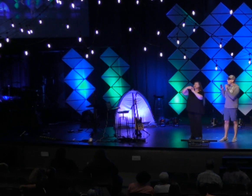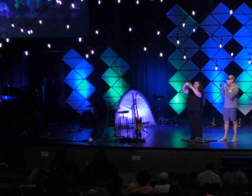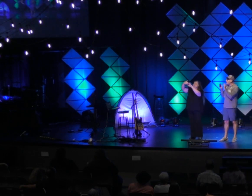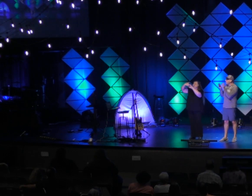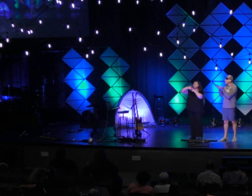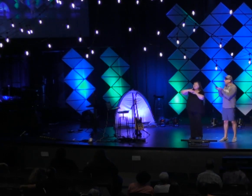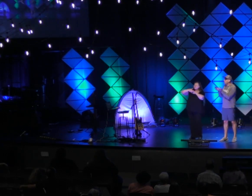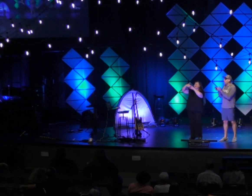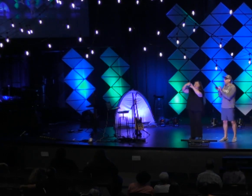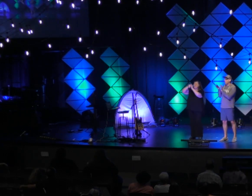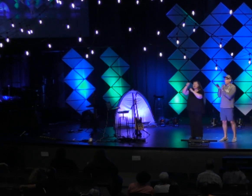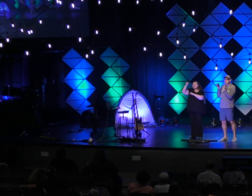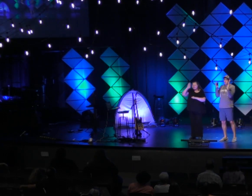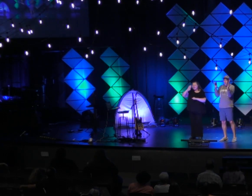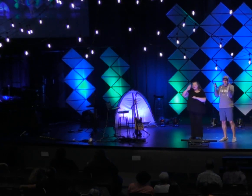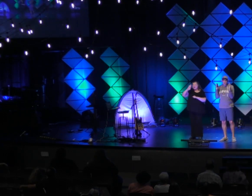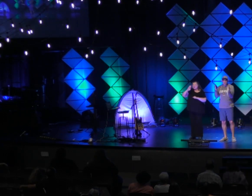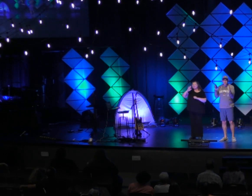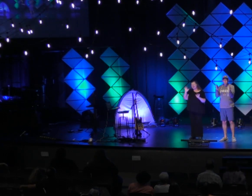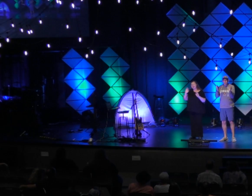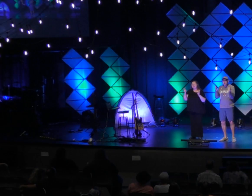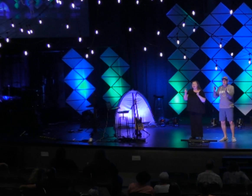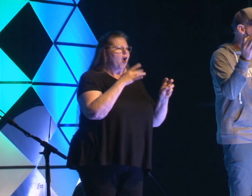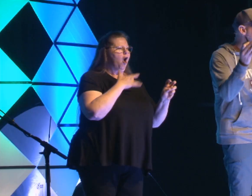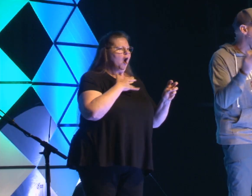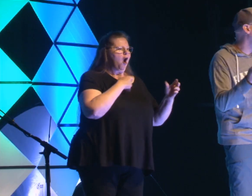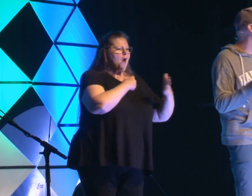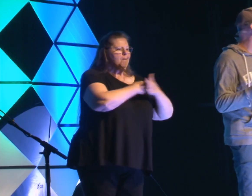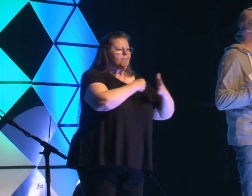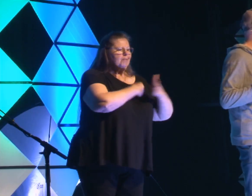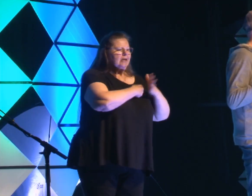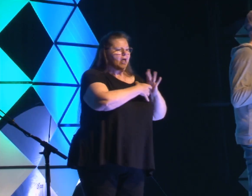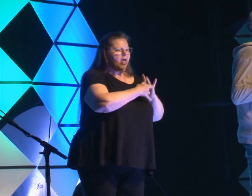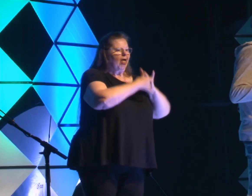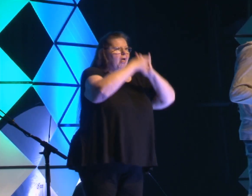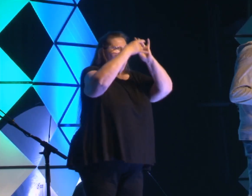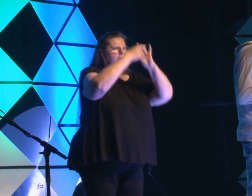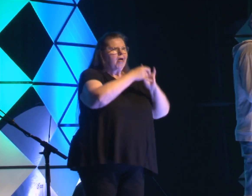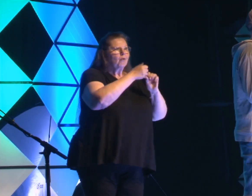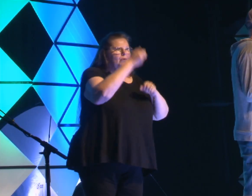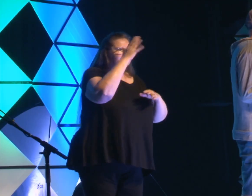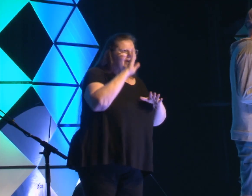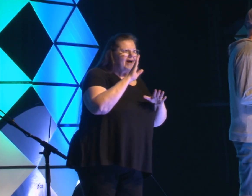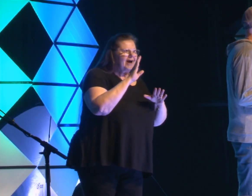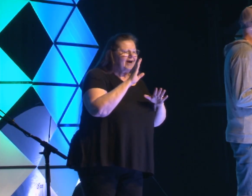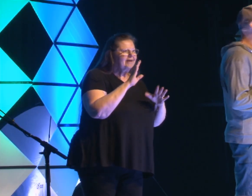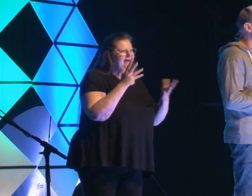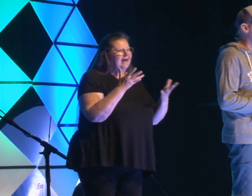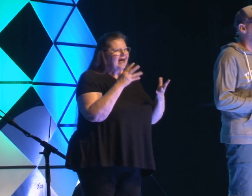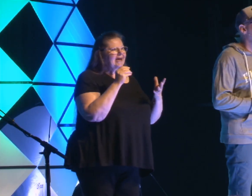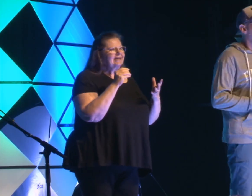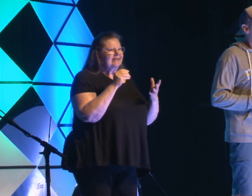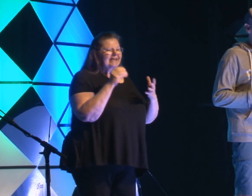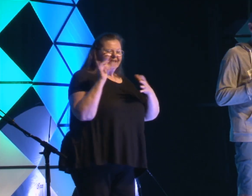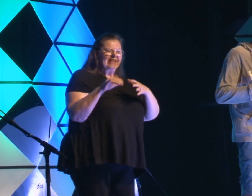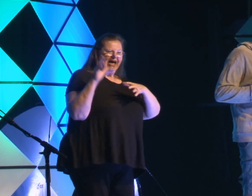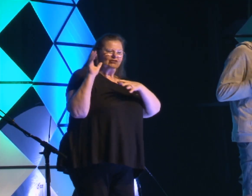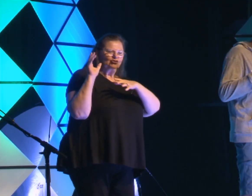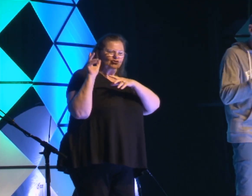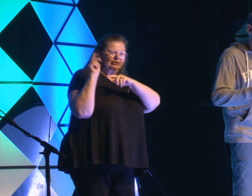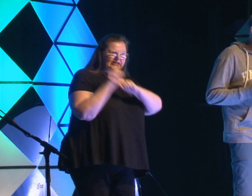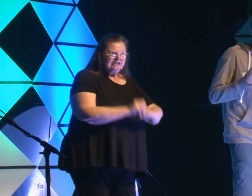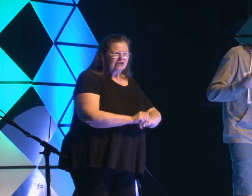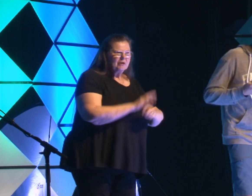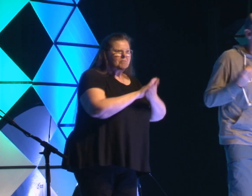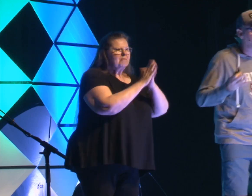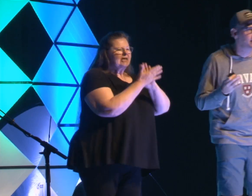so that statement kind of was a guardrail. It spoke to the tendency inside of a more charismatic tradition to just become